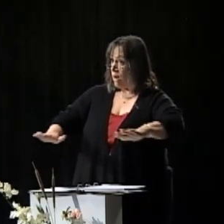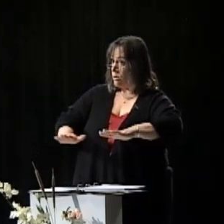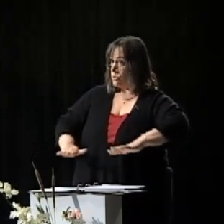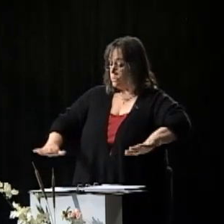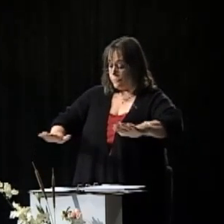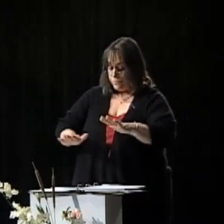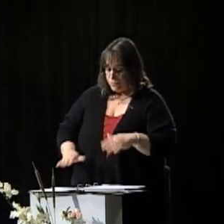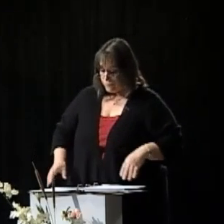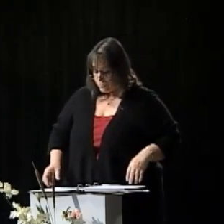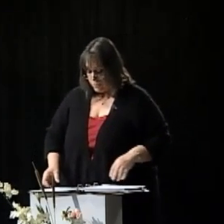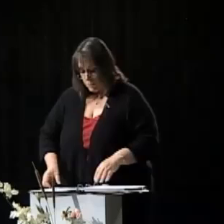ground.